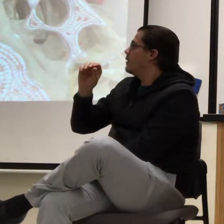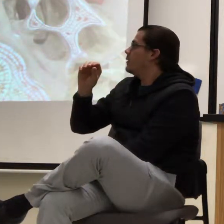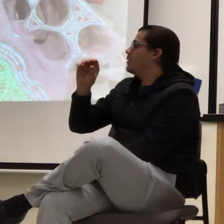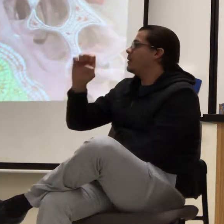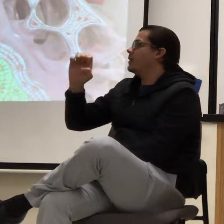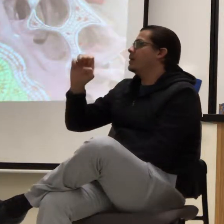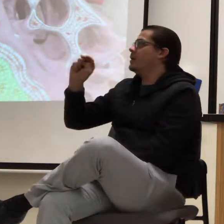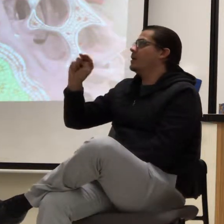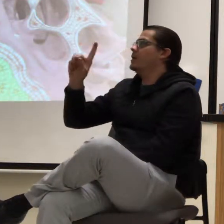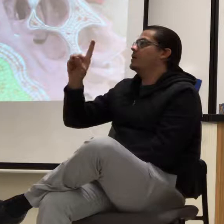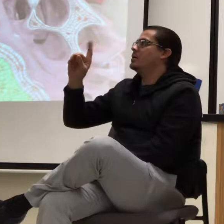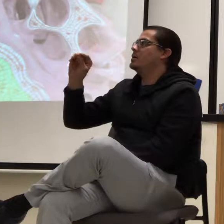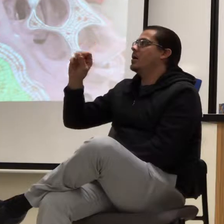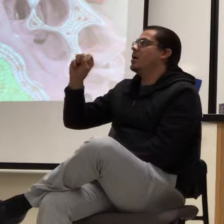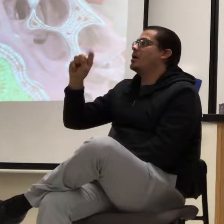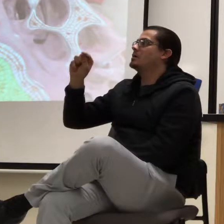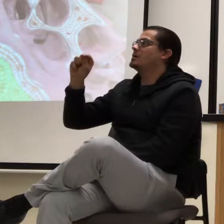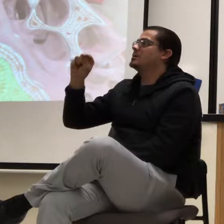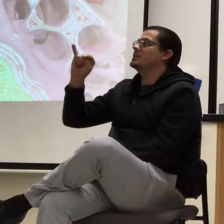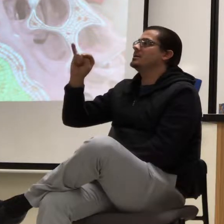can. Let me just not highlight it.